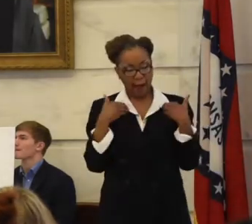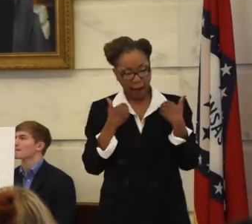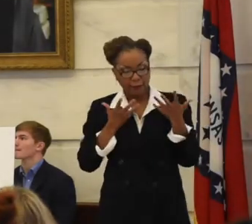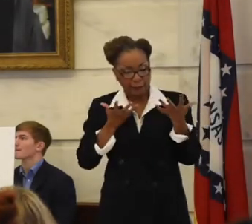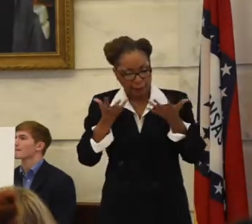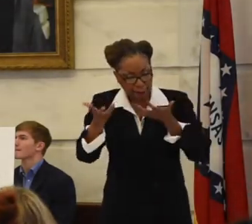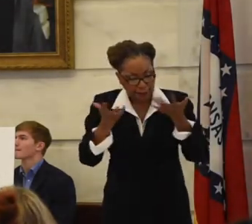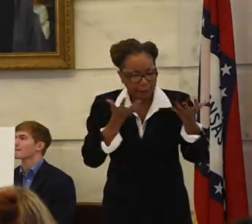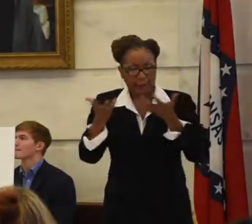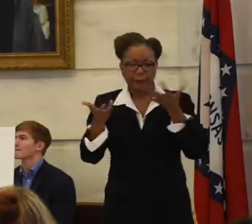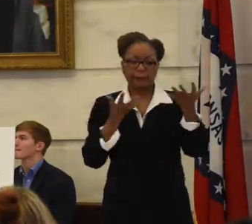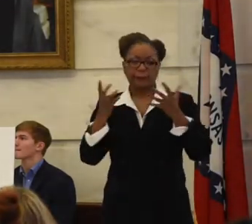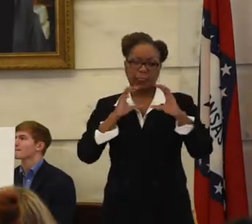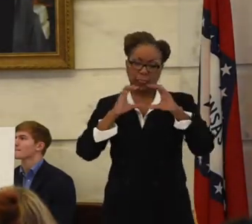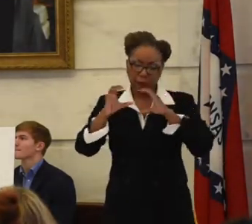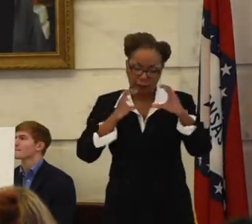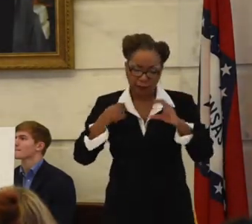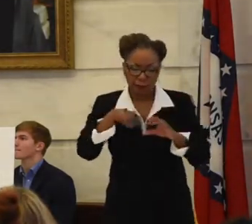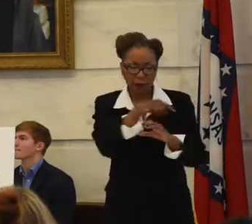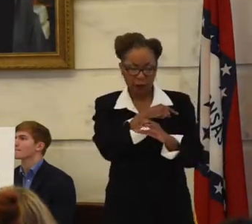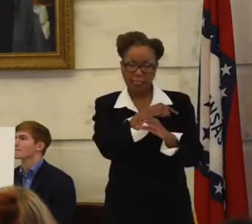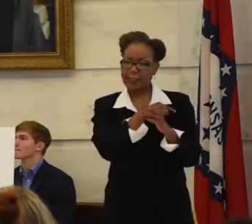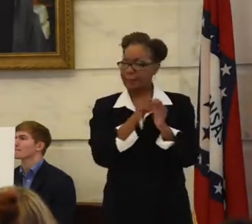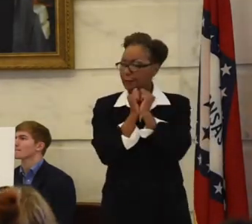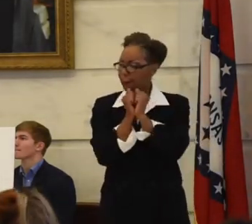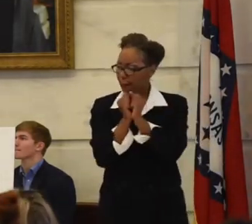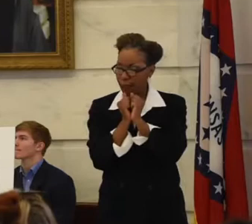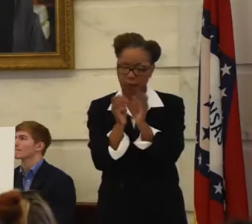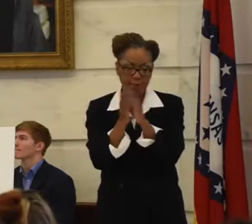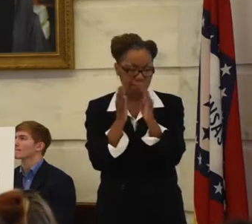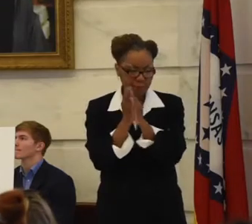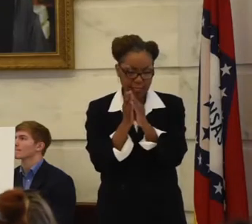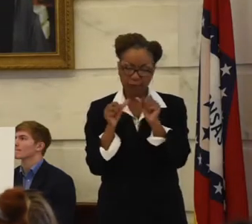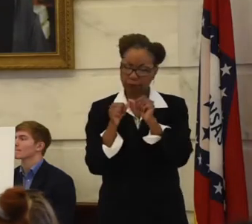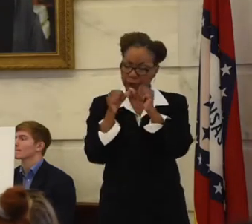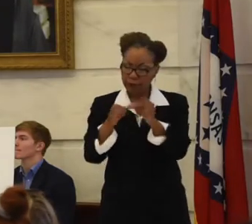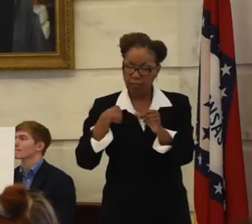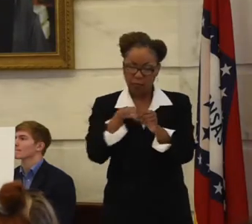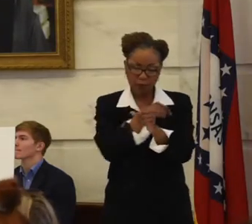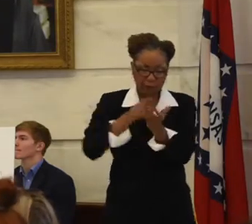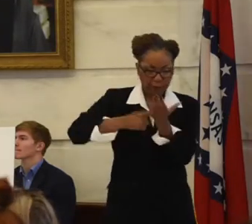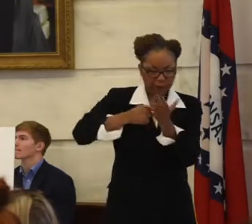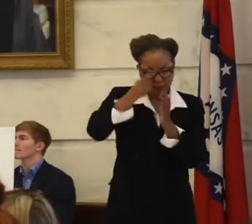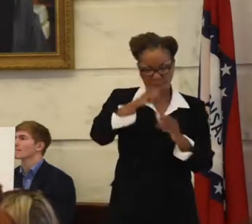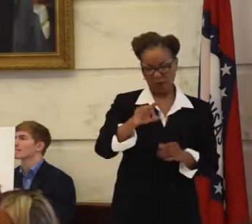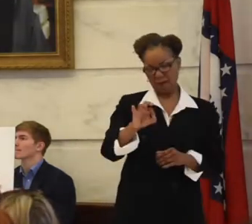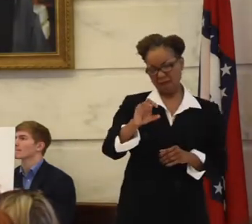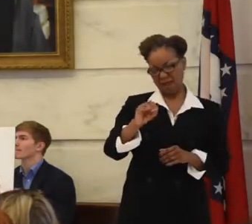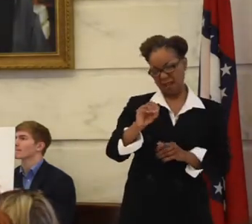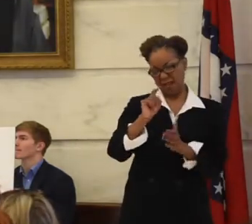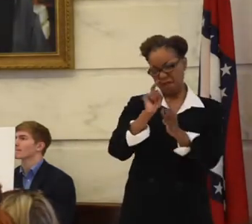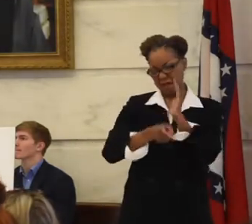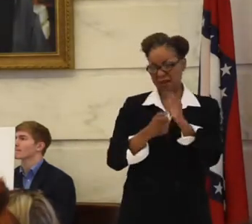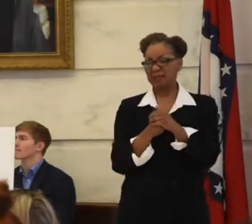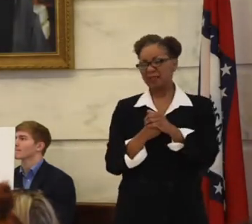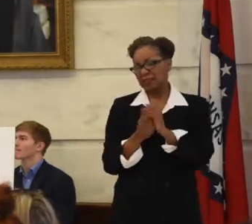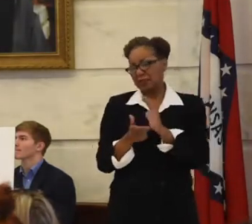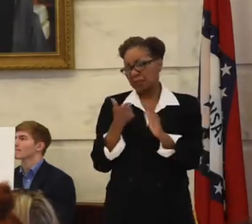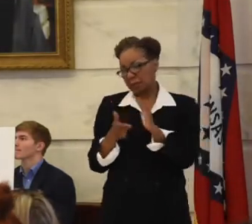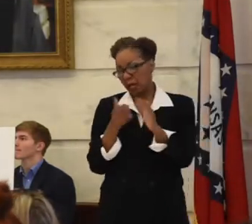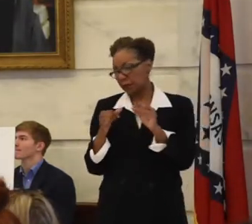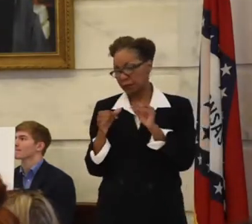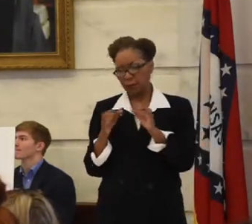these conversations, and we get together on a regular basis, and we talk for about 90 minutes at a time. Sometimes it goes